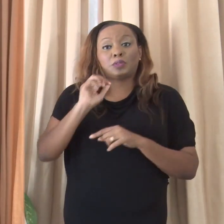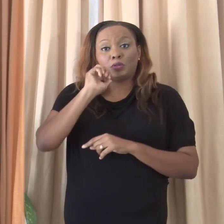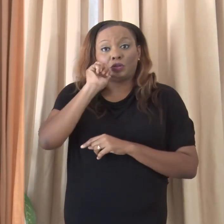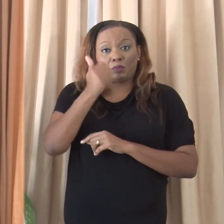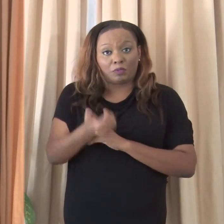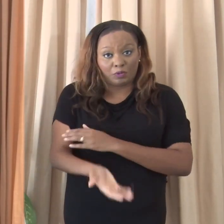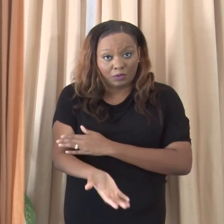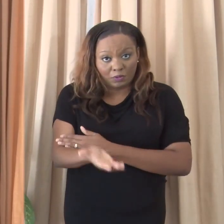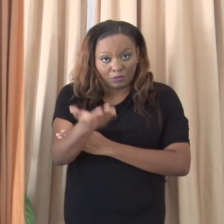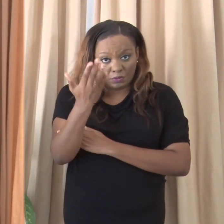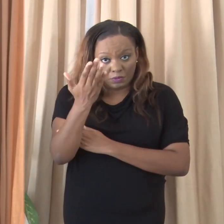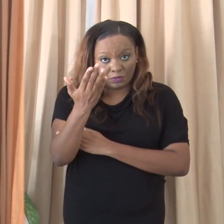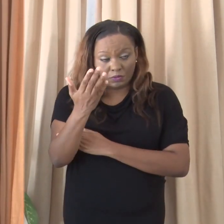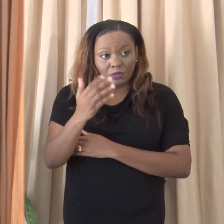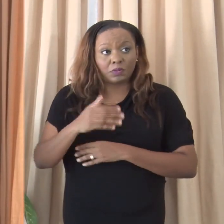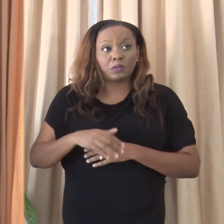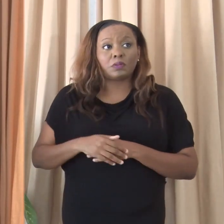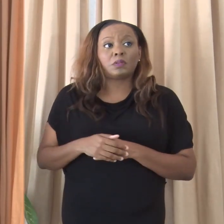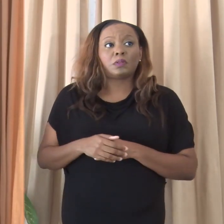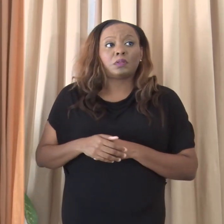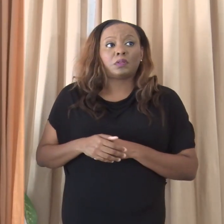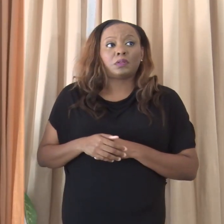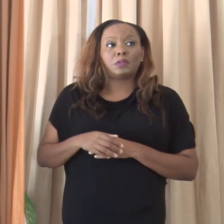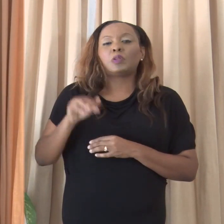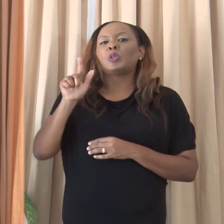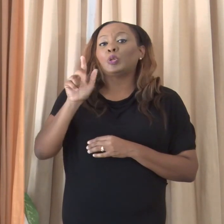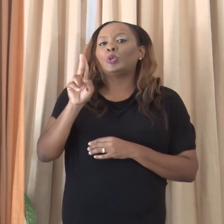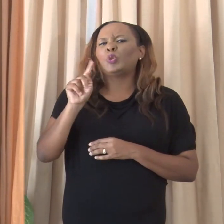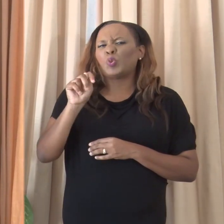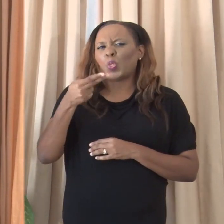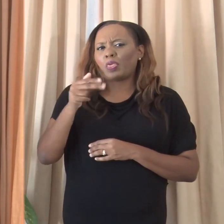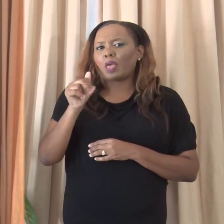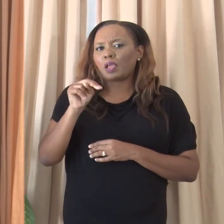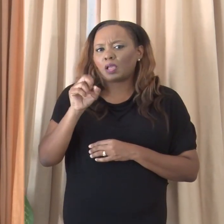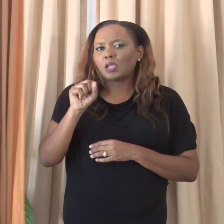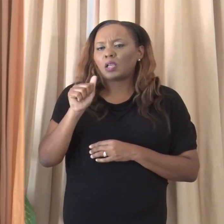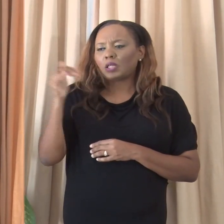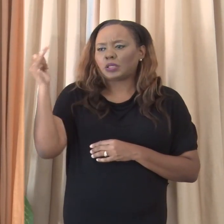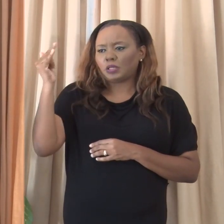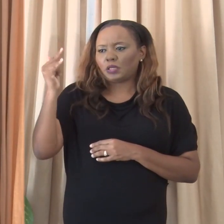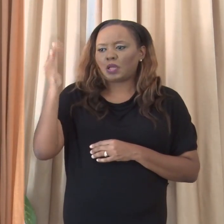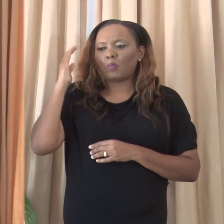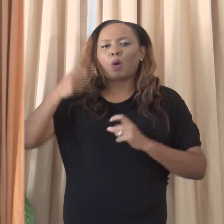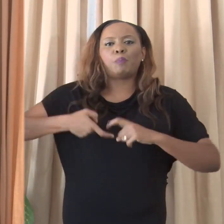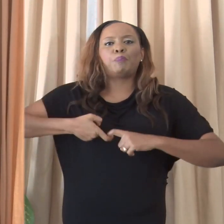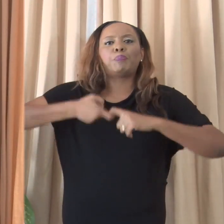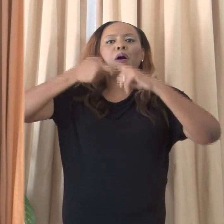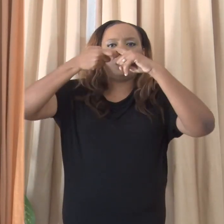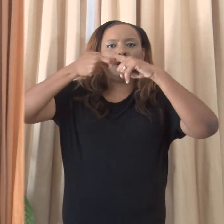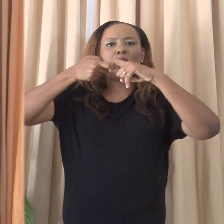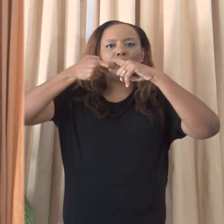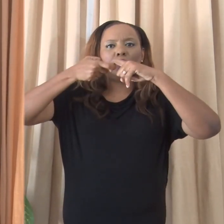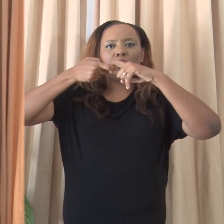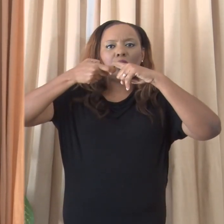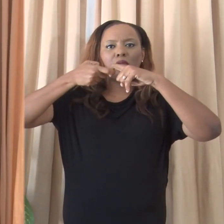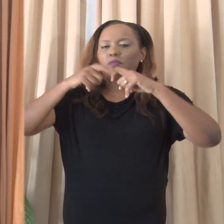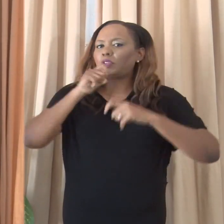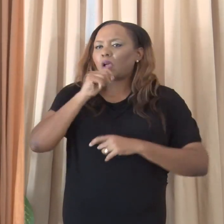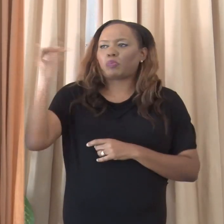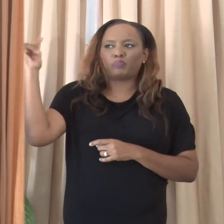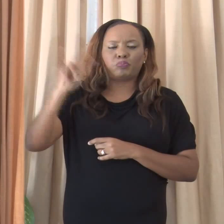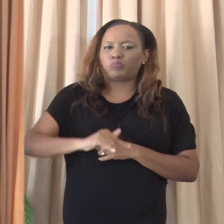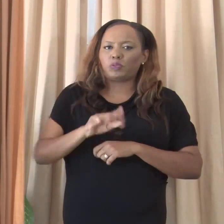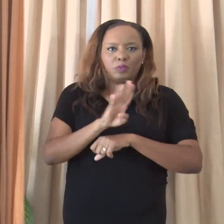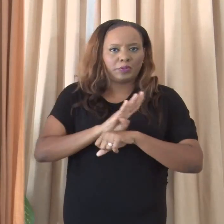tomorrow, Monday, Lufthansa will cease or suspend its operations into Barbados for the rest of winter. The